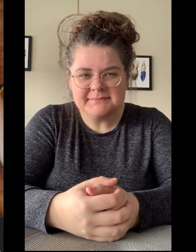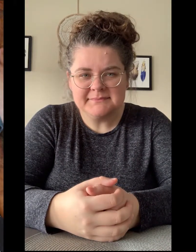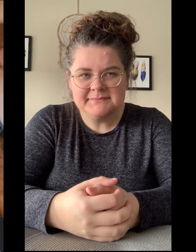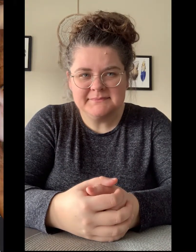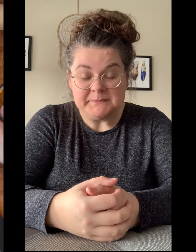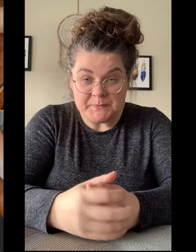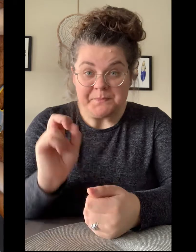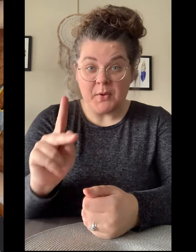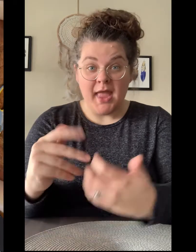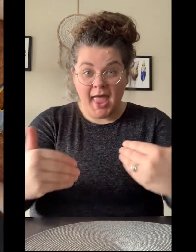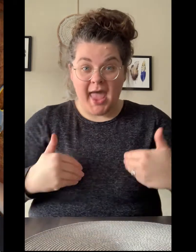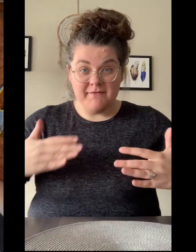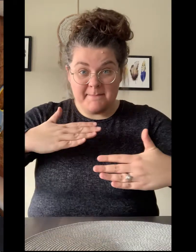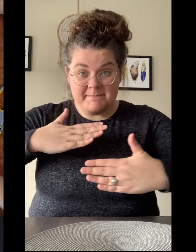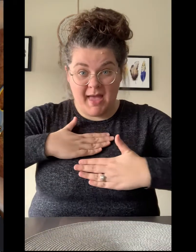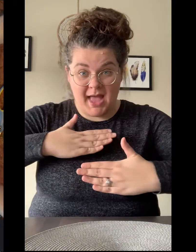So we have my body,